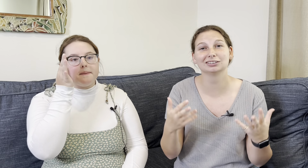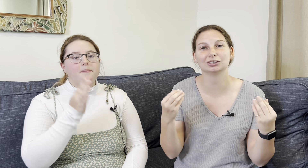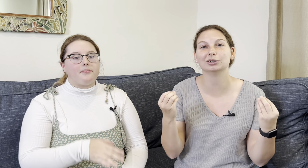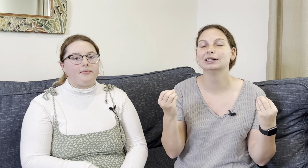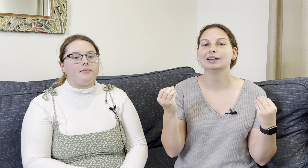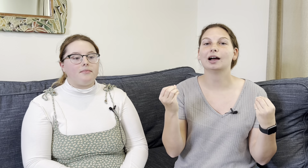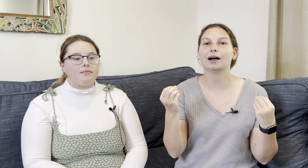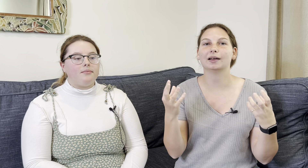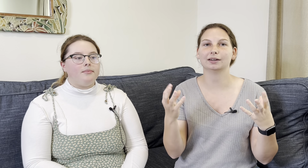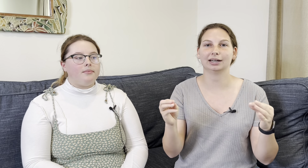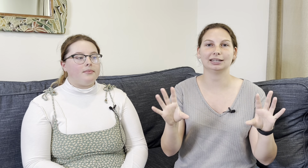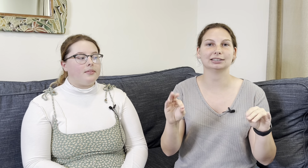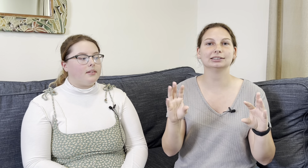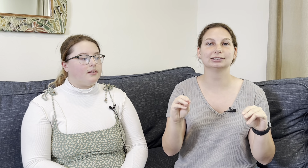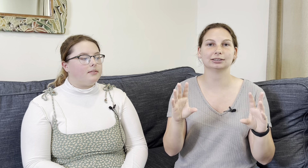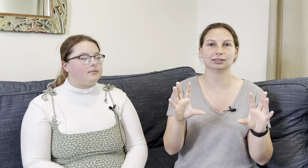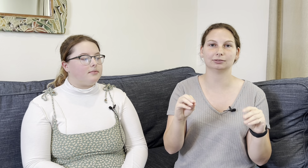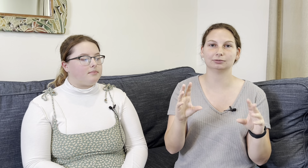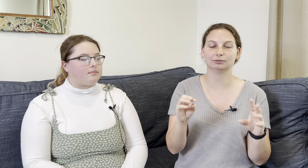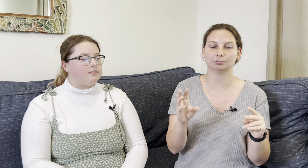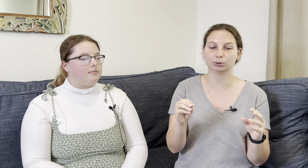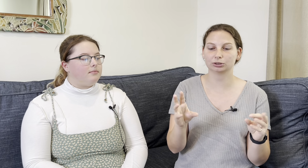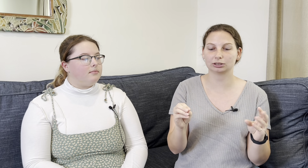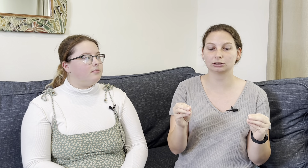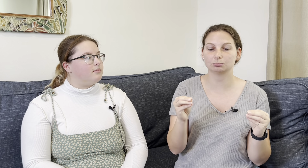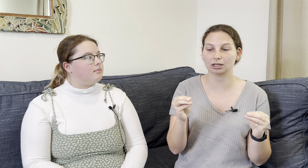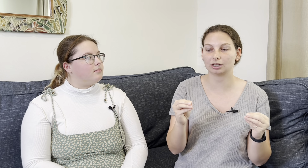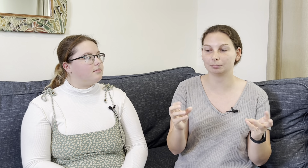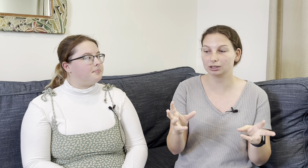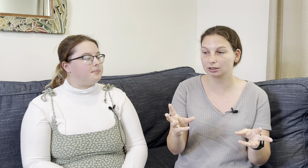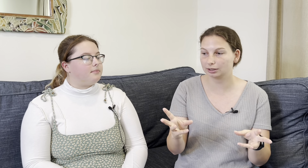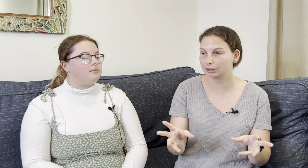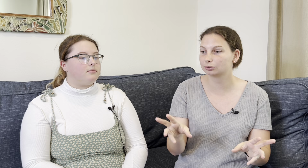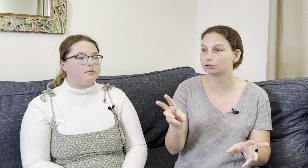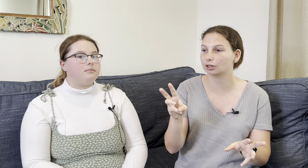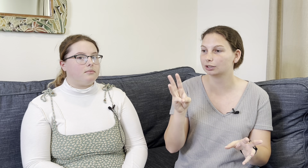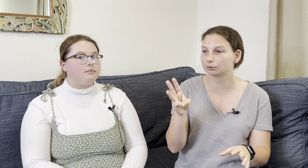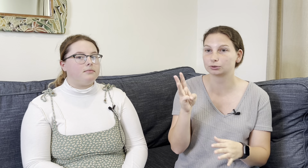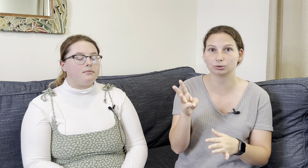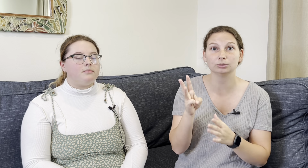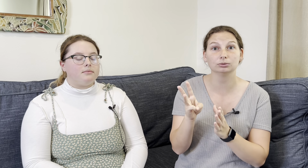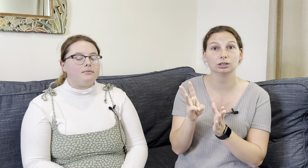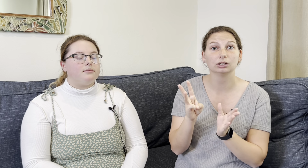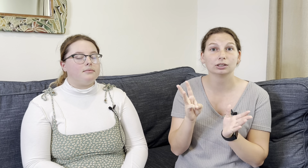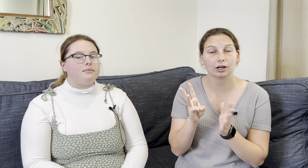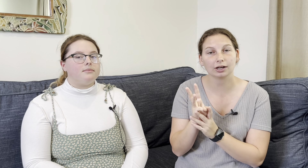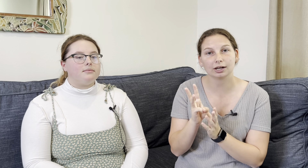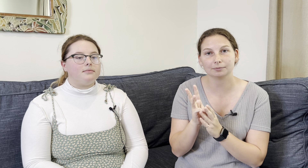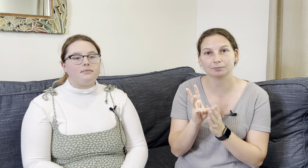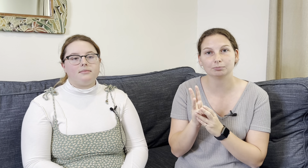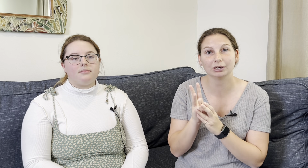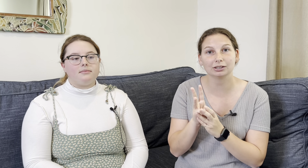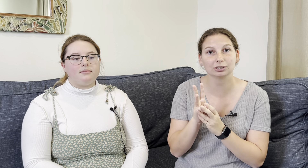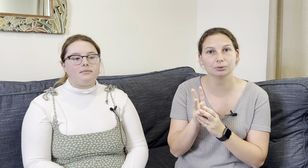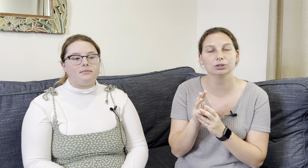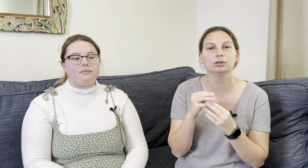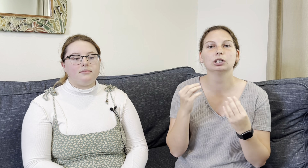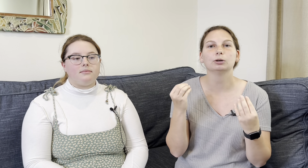so their hands, their motor skills may not be there enough to make a W,